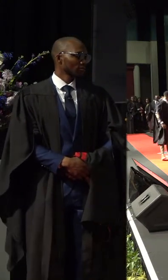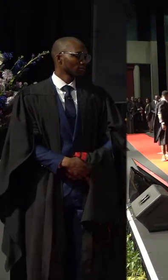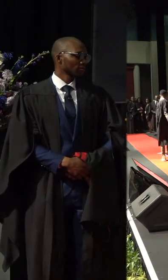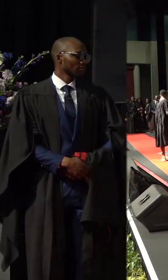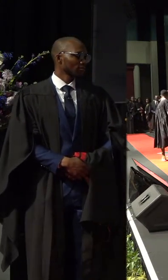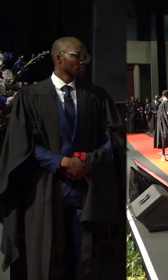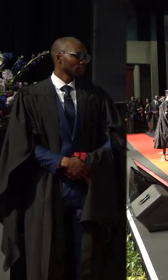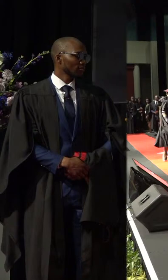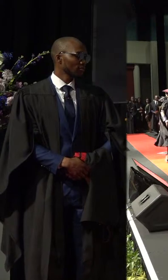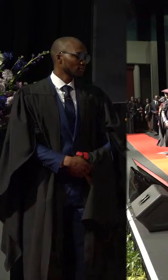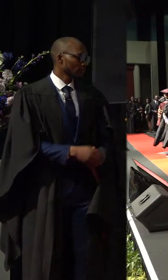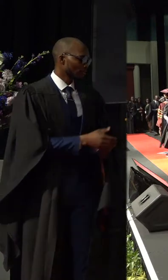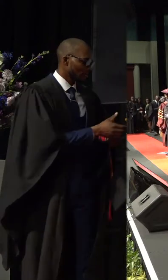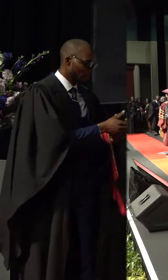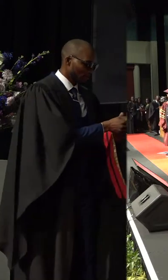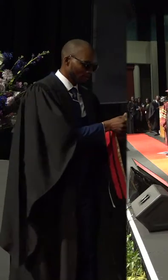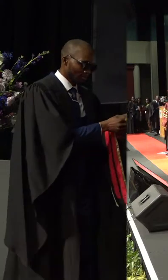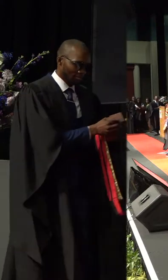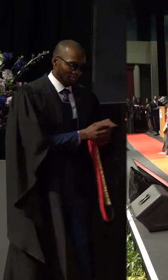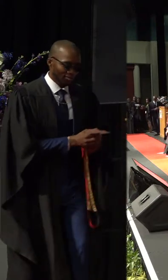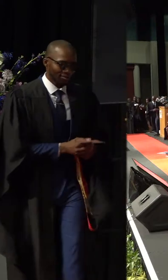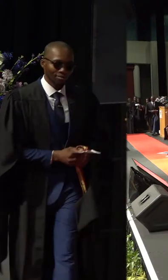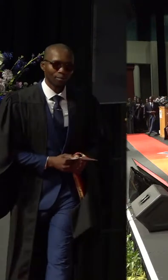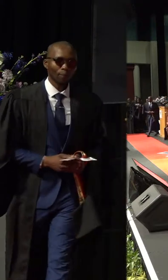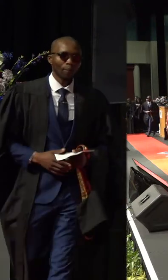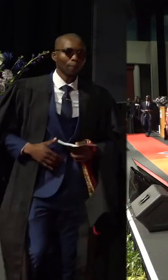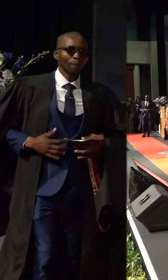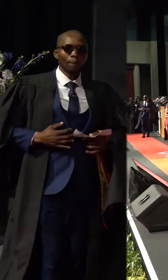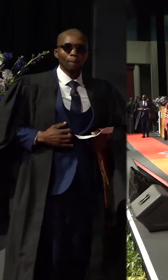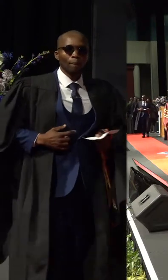Sisekelo Mondli Nkosi.